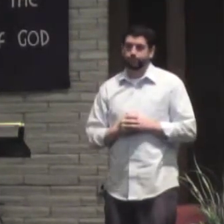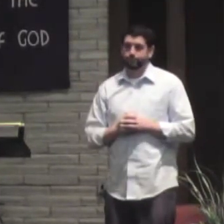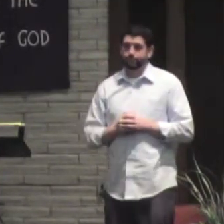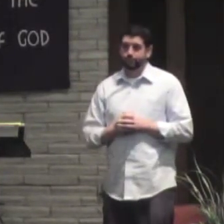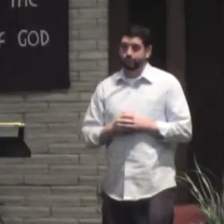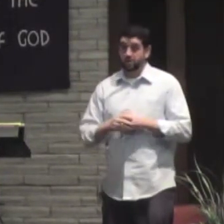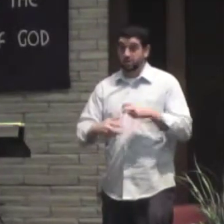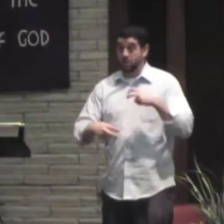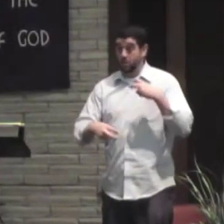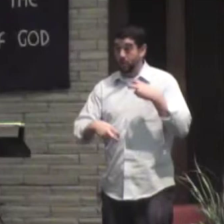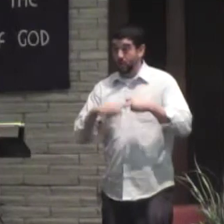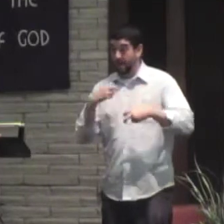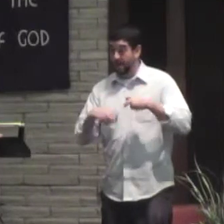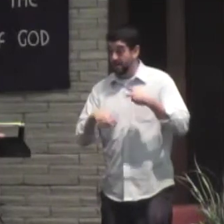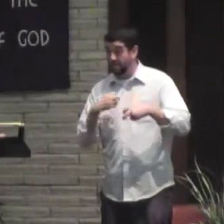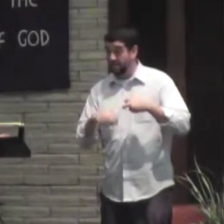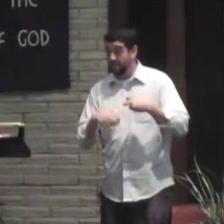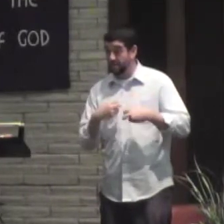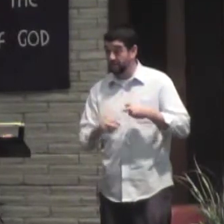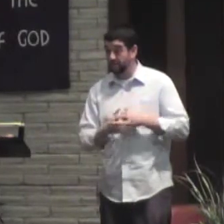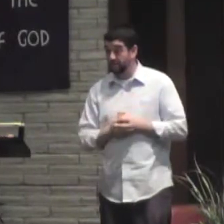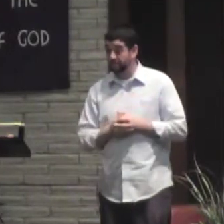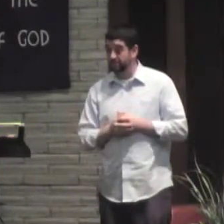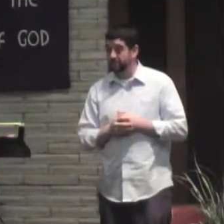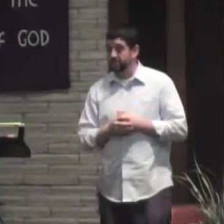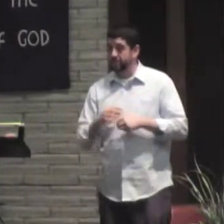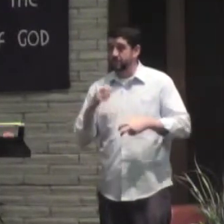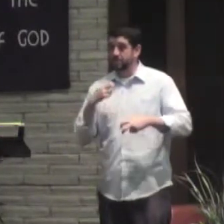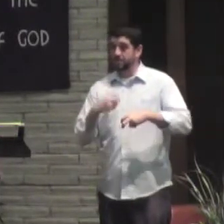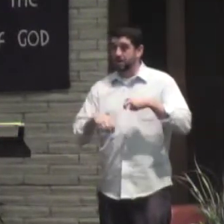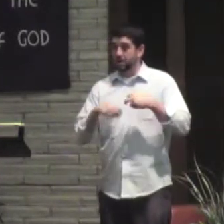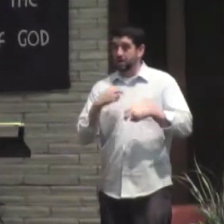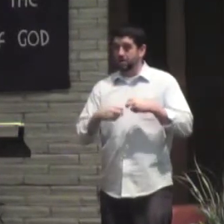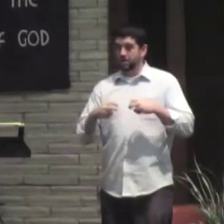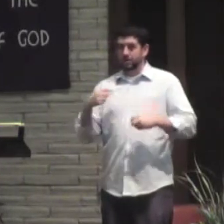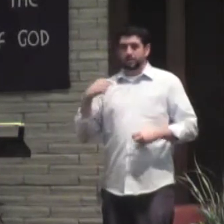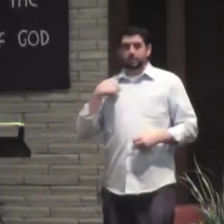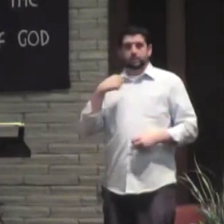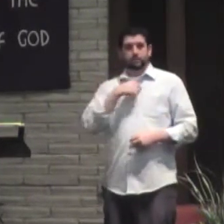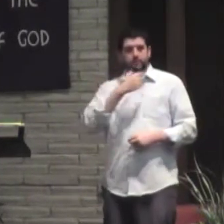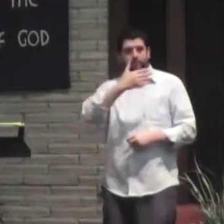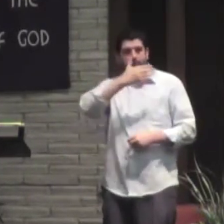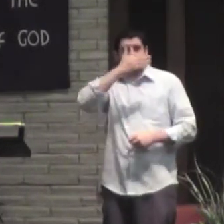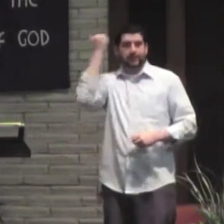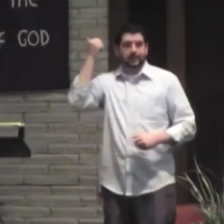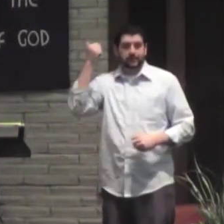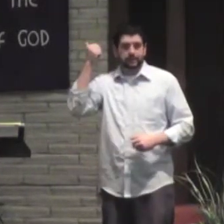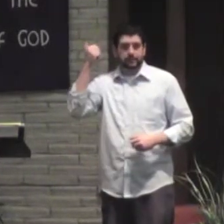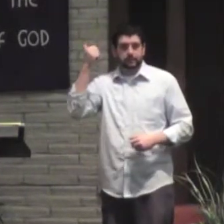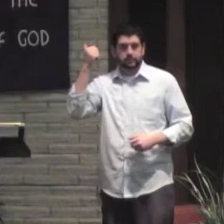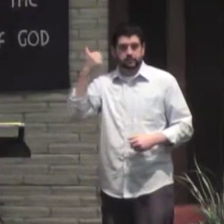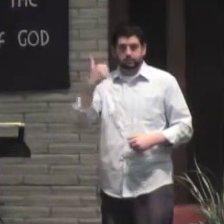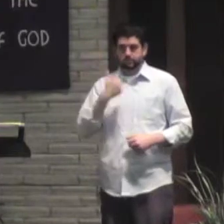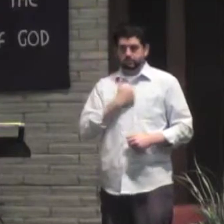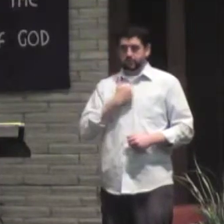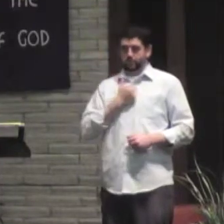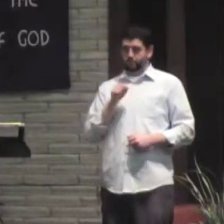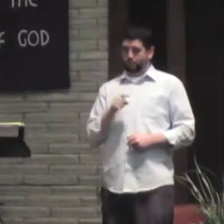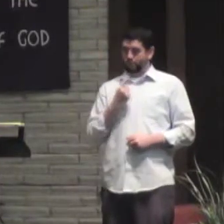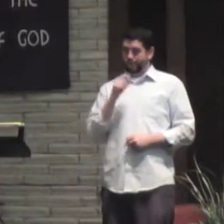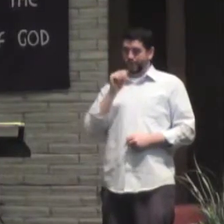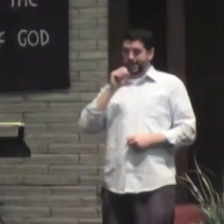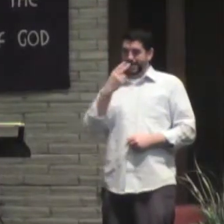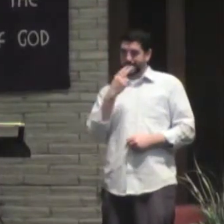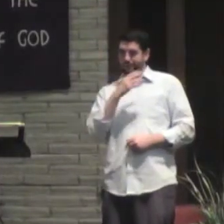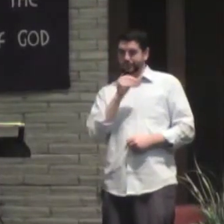The problem is we forget that we are just ashes and dust, and that we came from